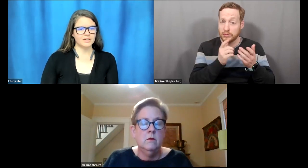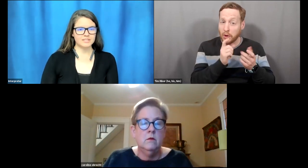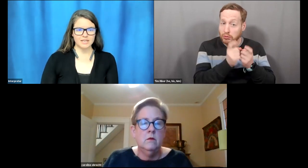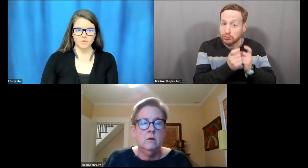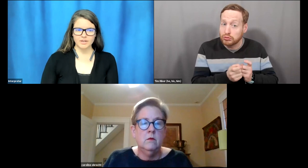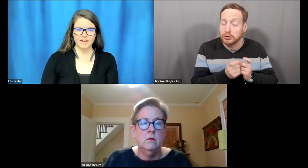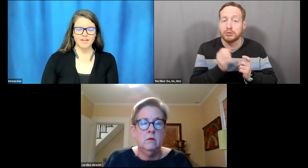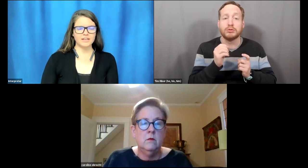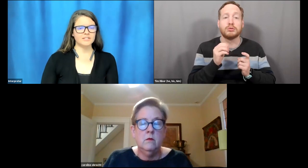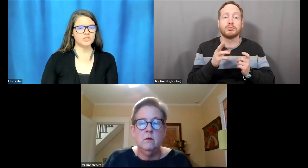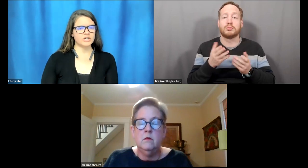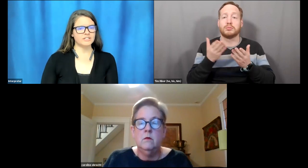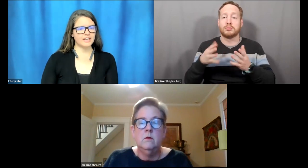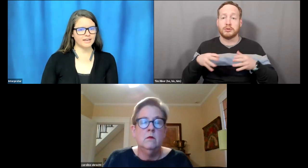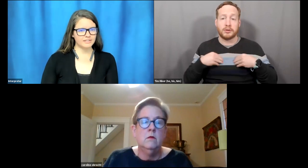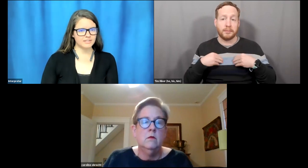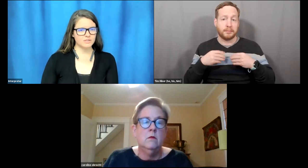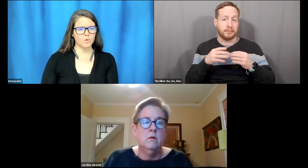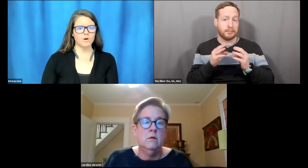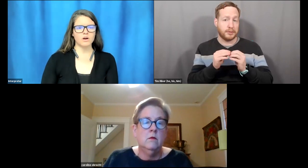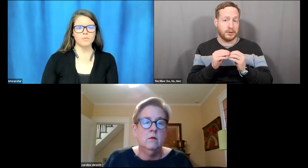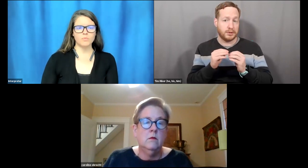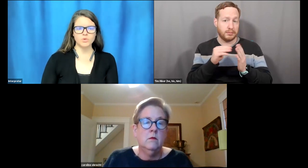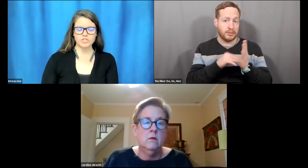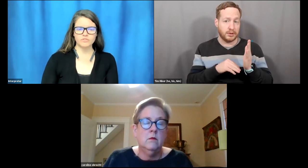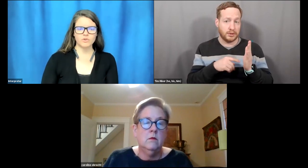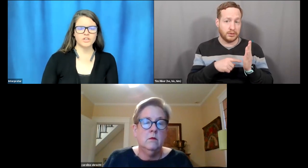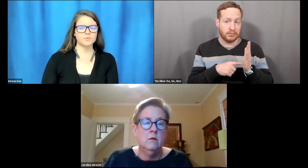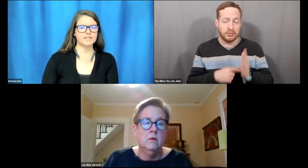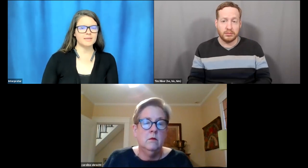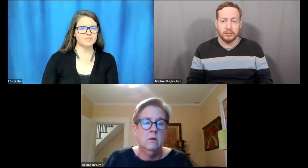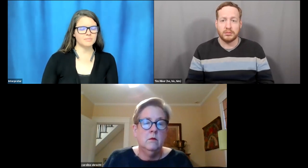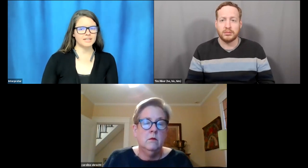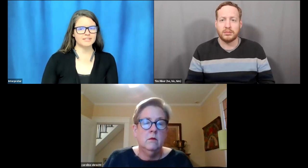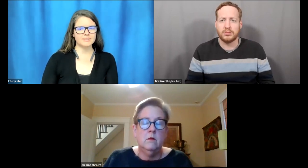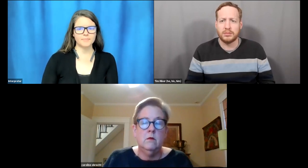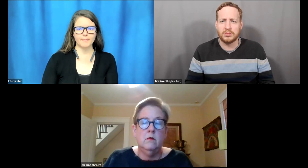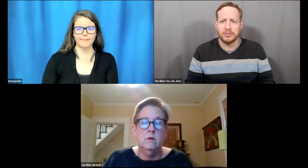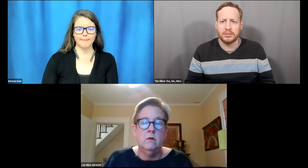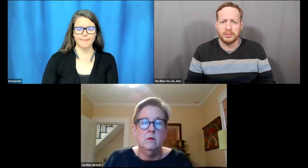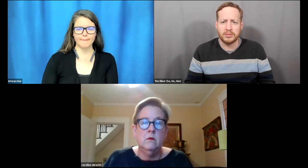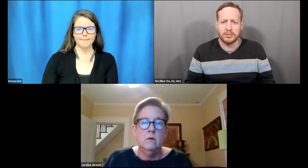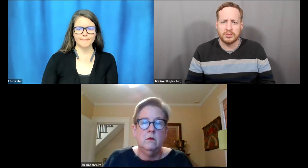Does anyone have any suggested edits or a motion for us to accept the minutes?